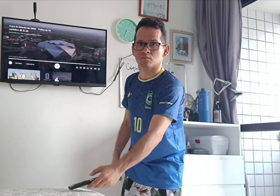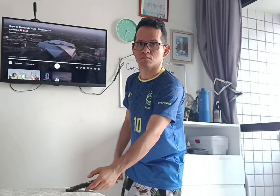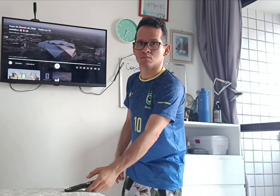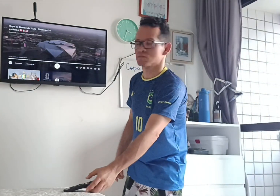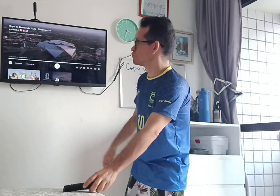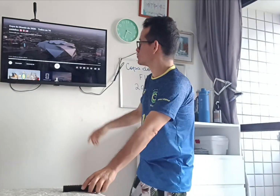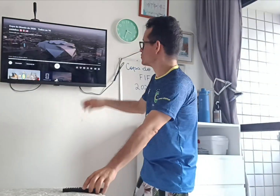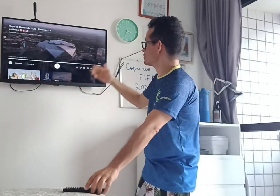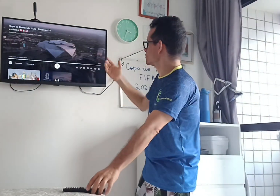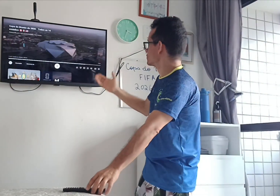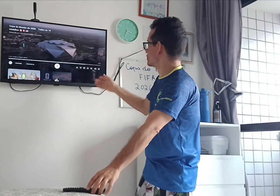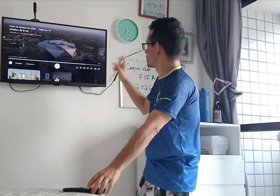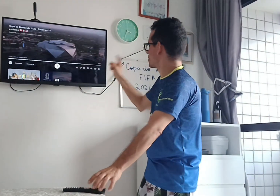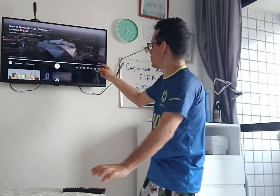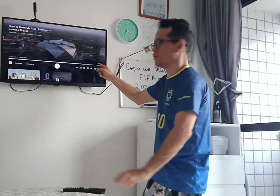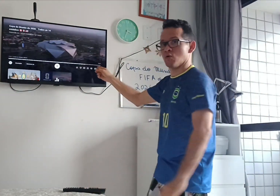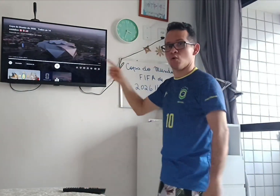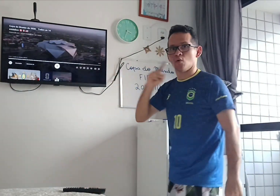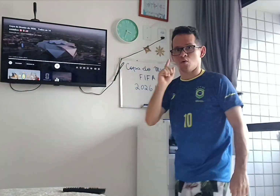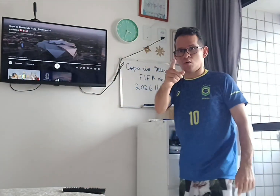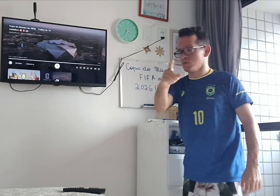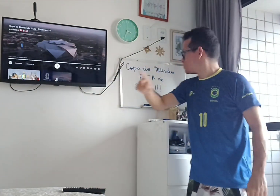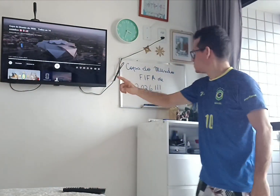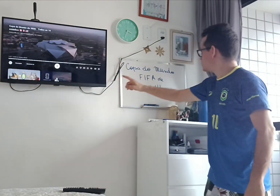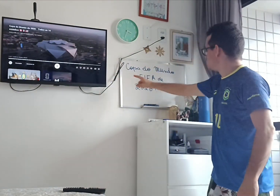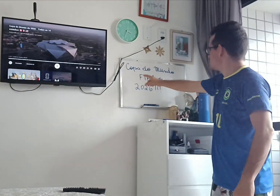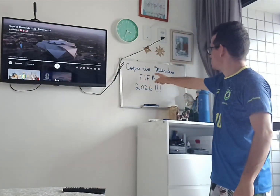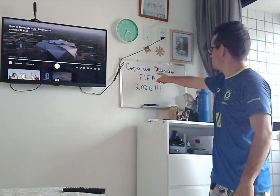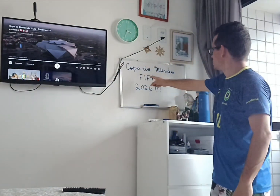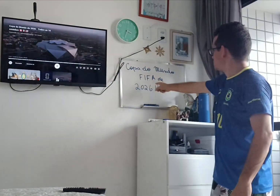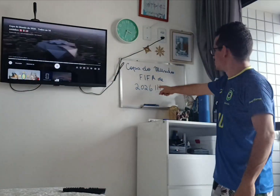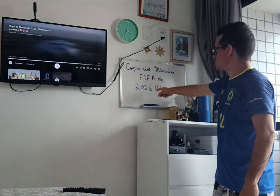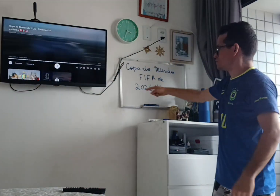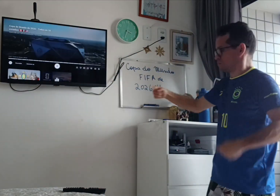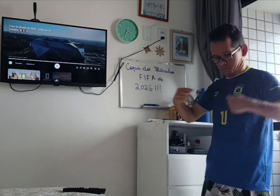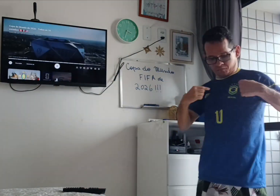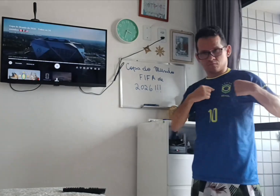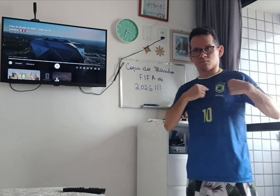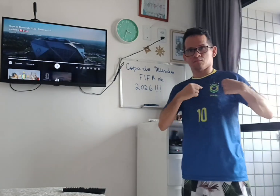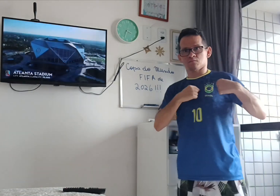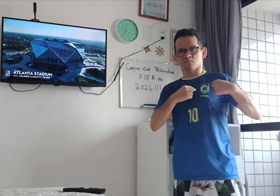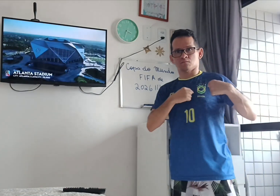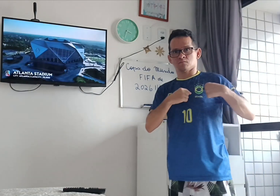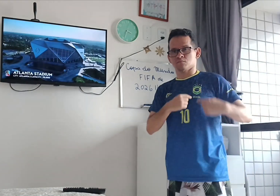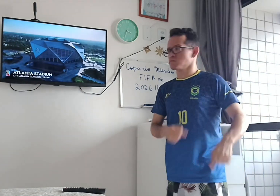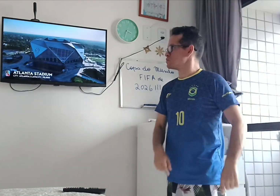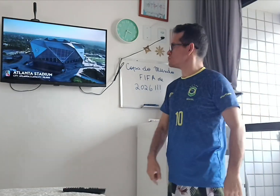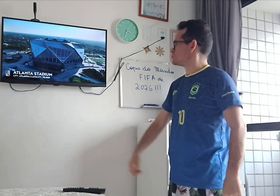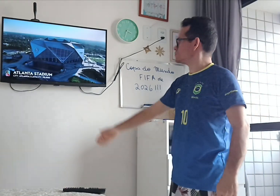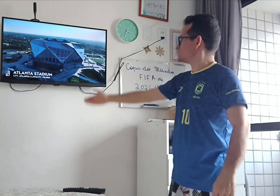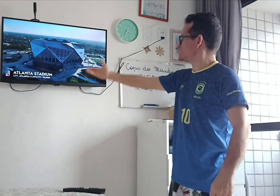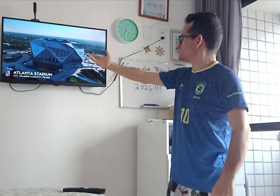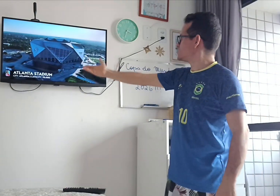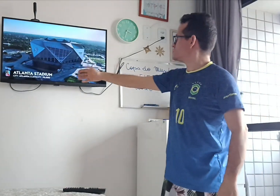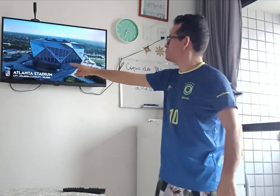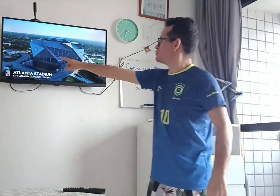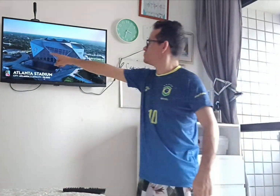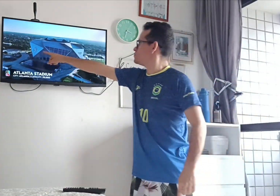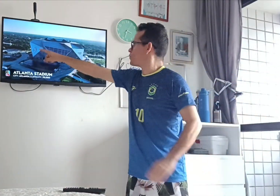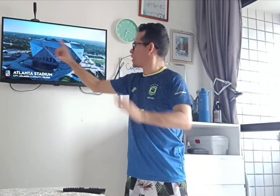panel roof inspired by a camera aperture, a vast glass facade opening views of the skyline, and a circular halo LED video